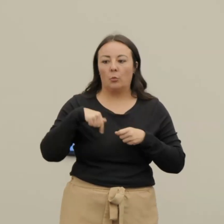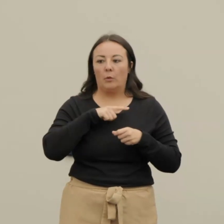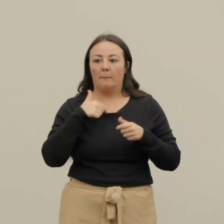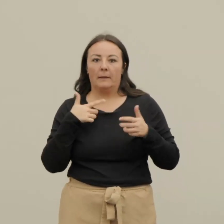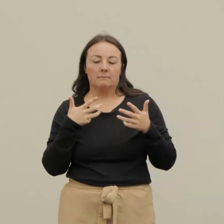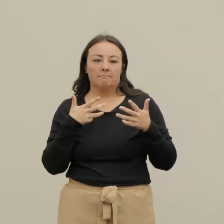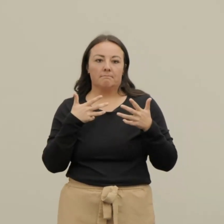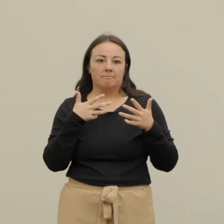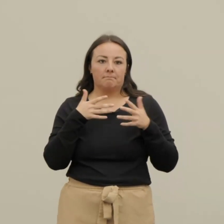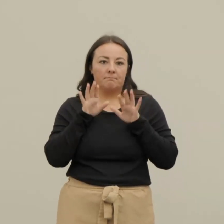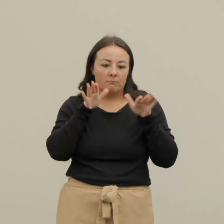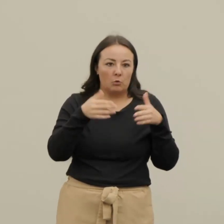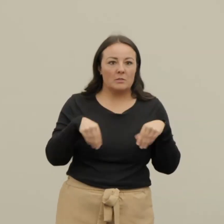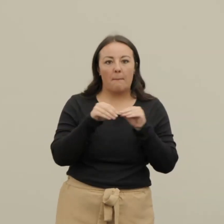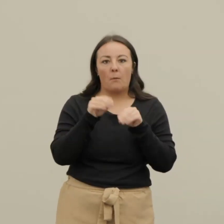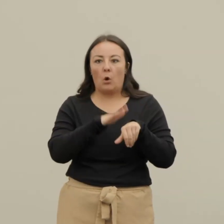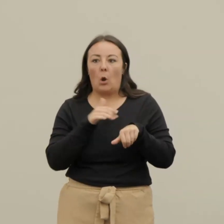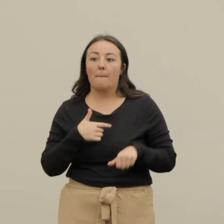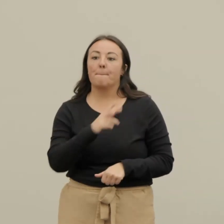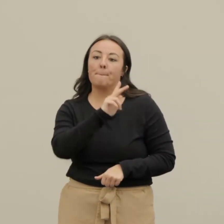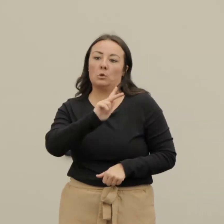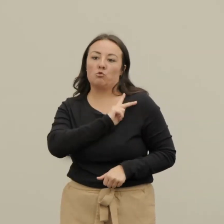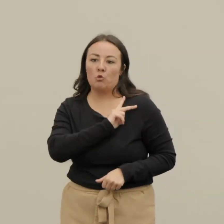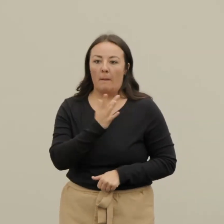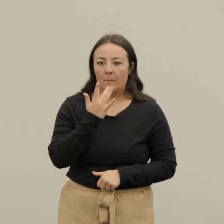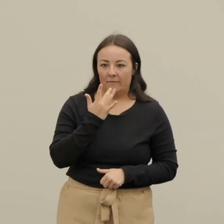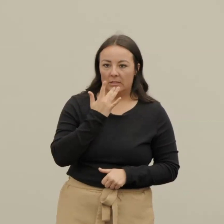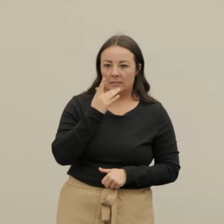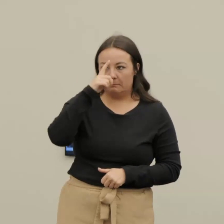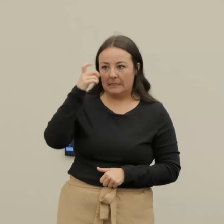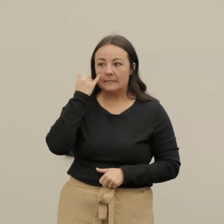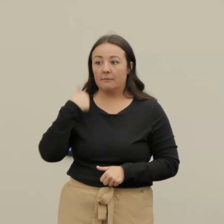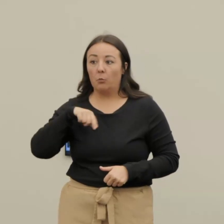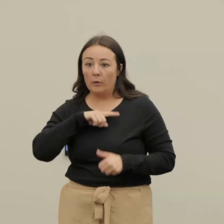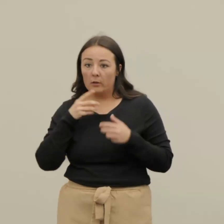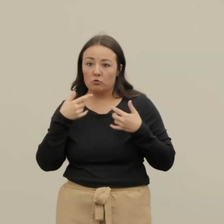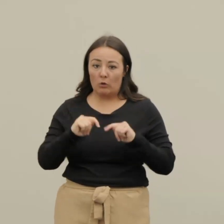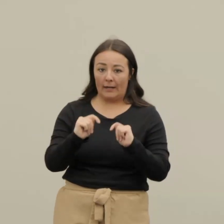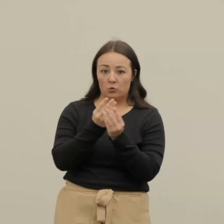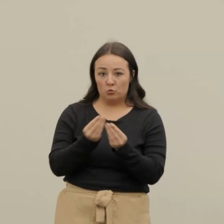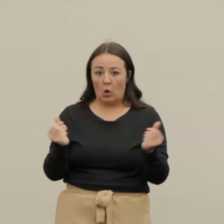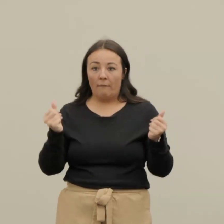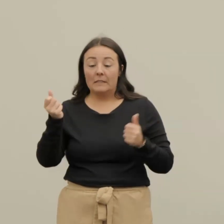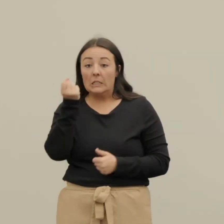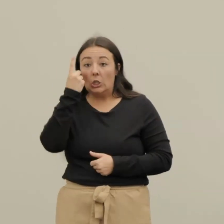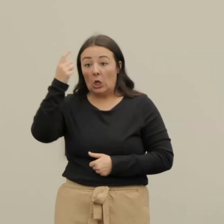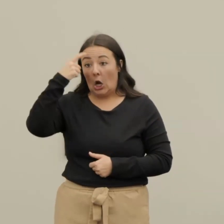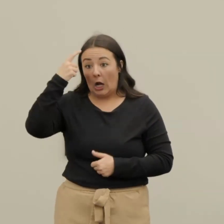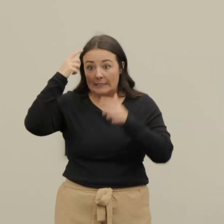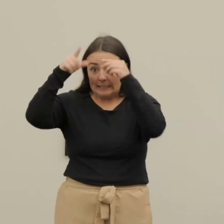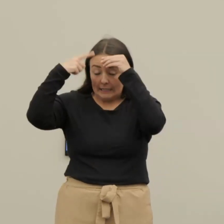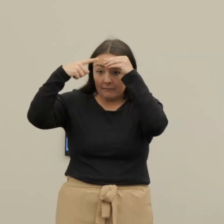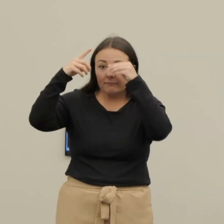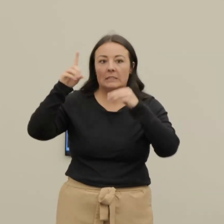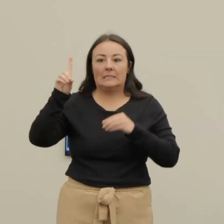into, which is personal preferences, because as we try to solve cognitive disabilities,